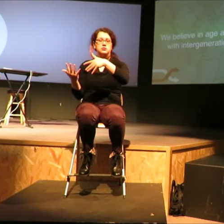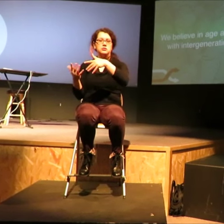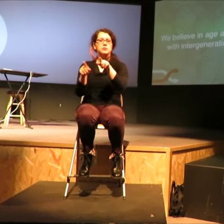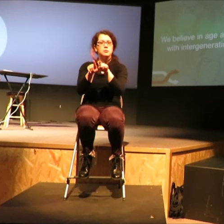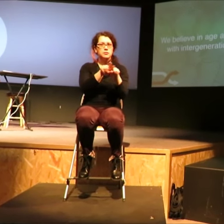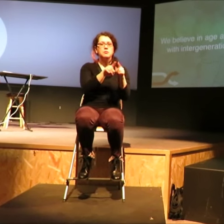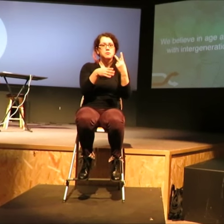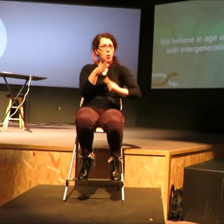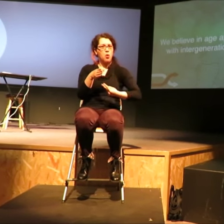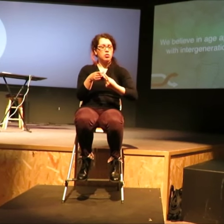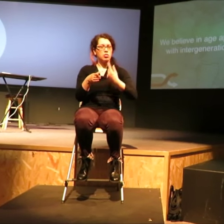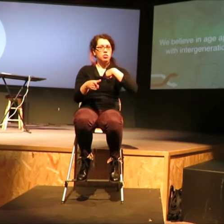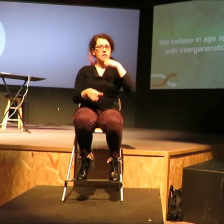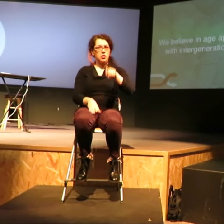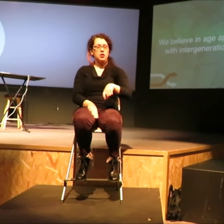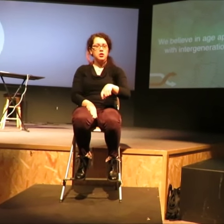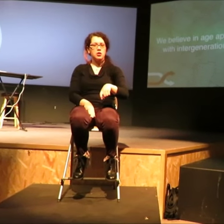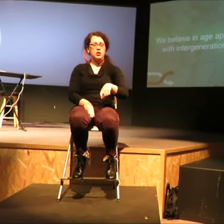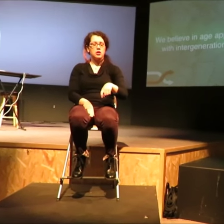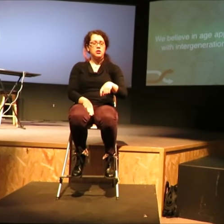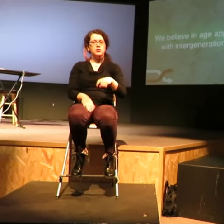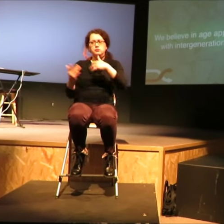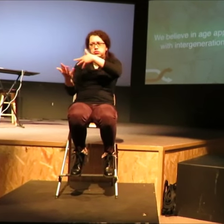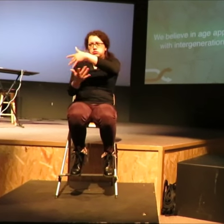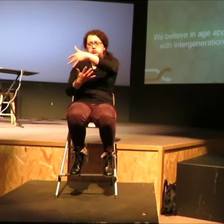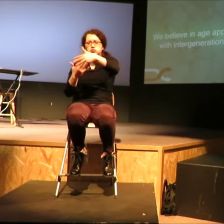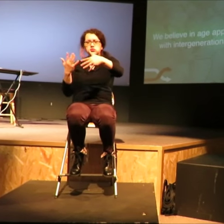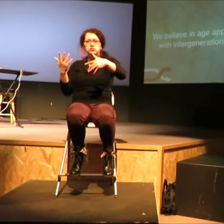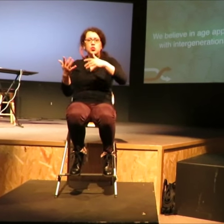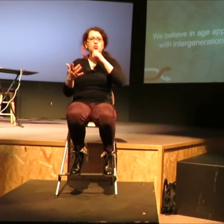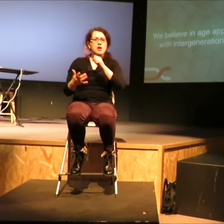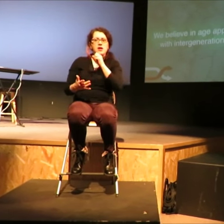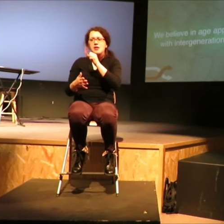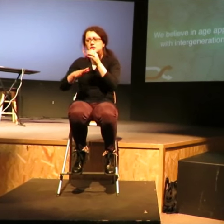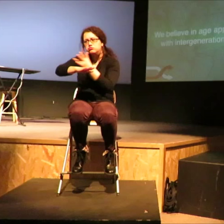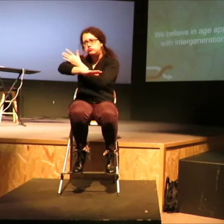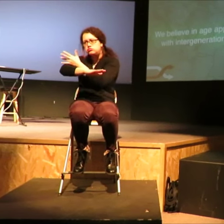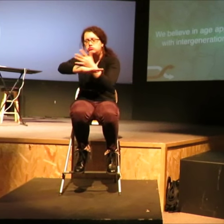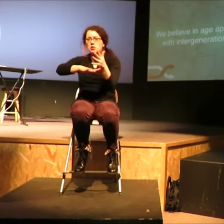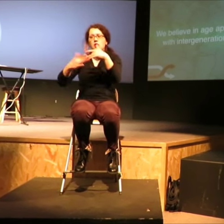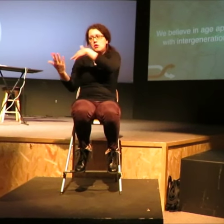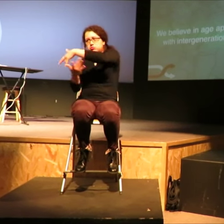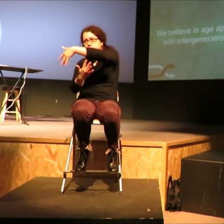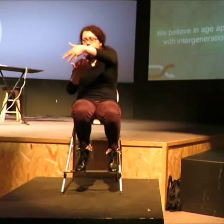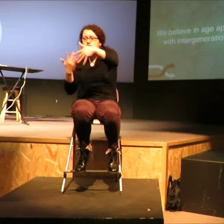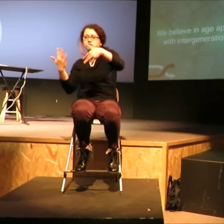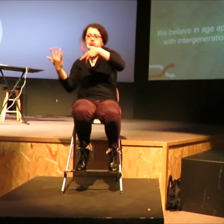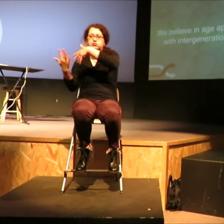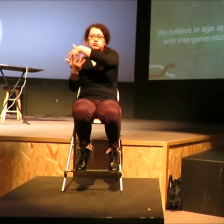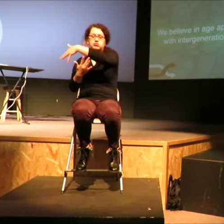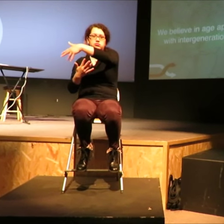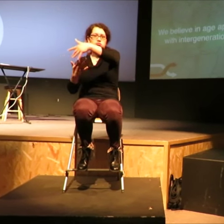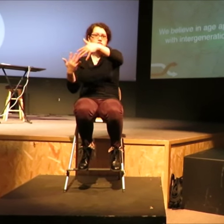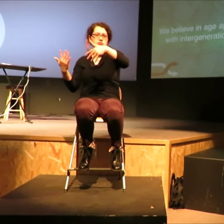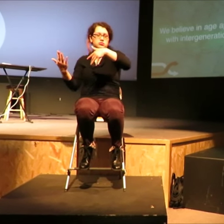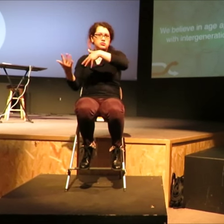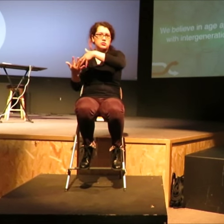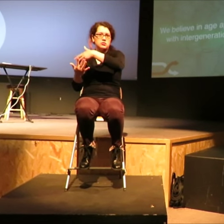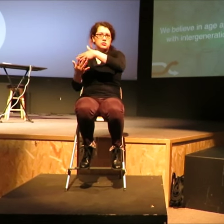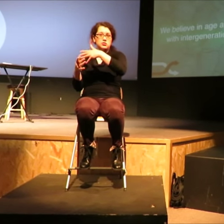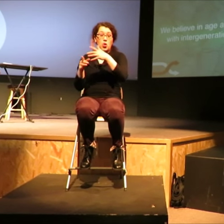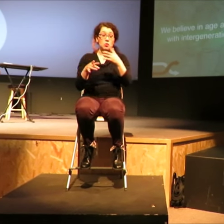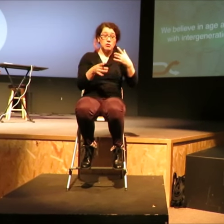can learn and interact and engage with people of a different generation and learn from each other in their same